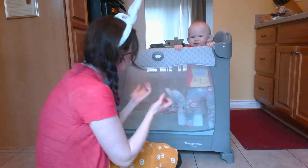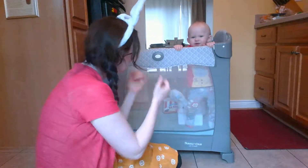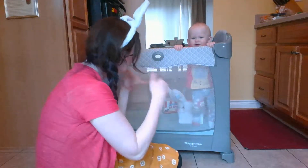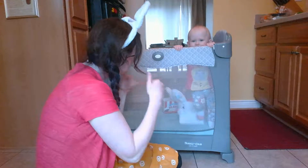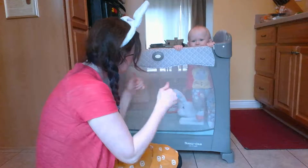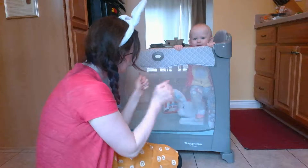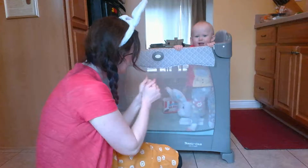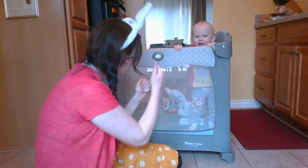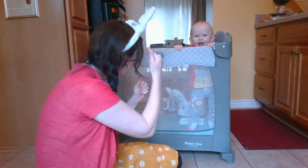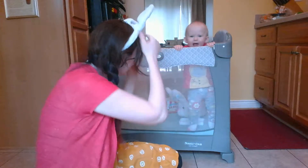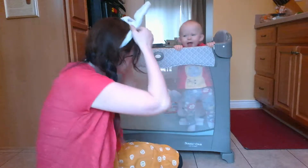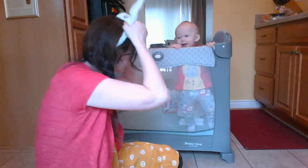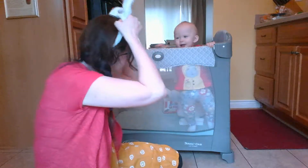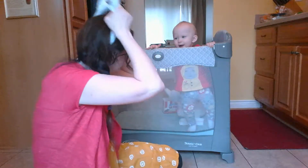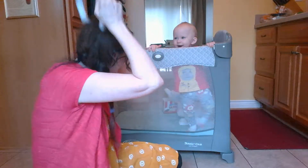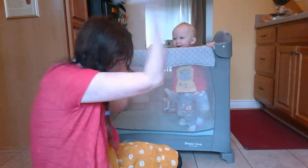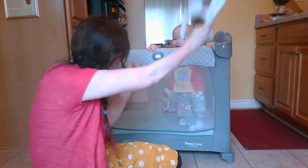You want to play with these?